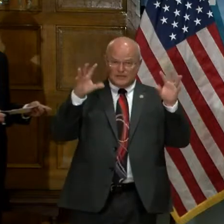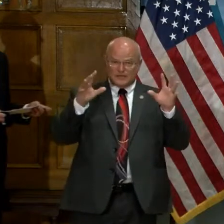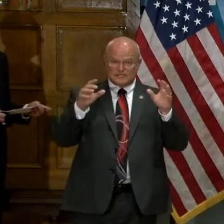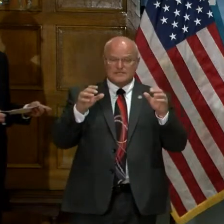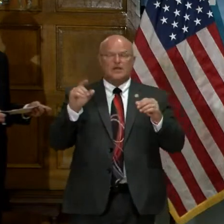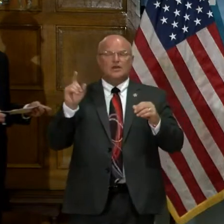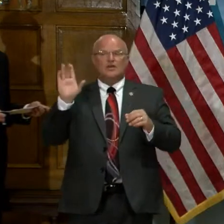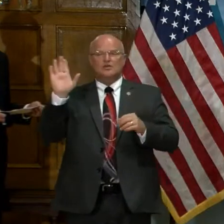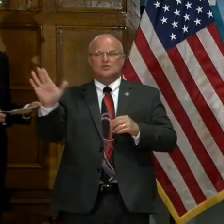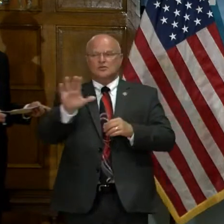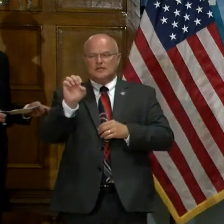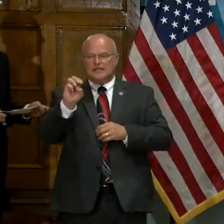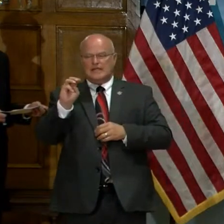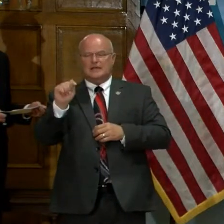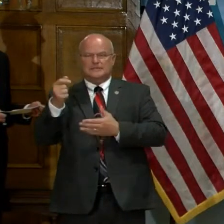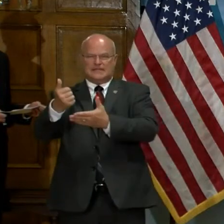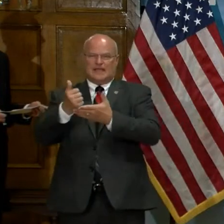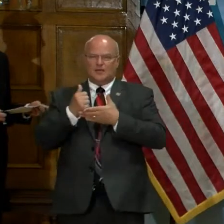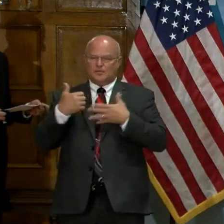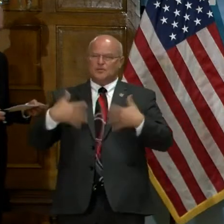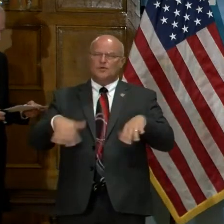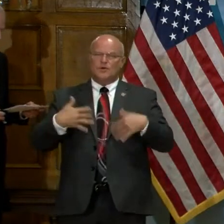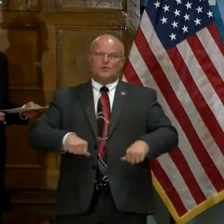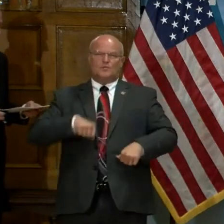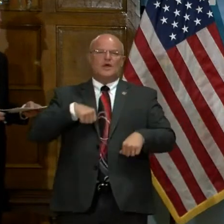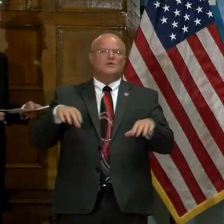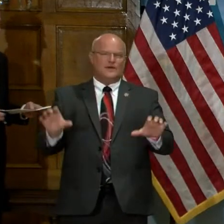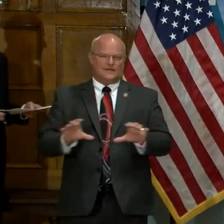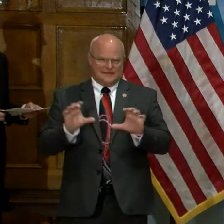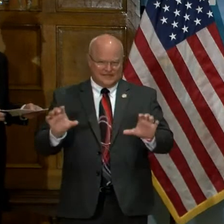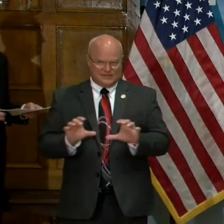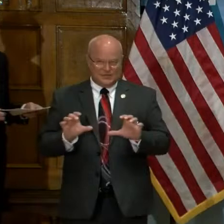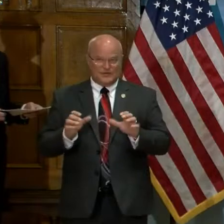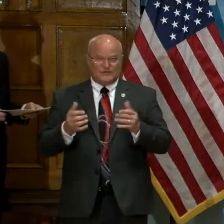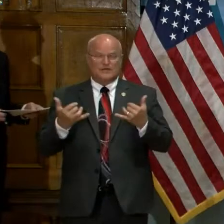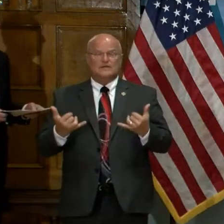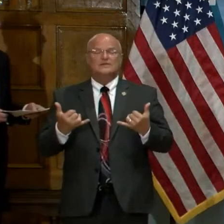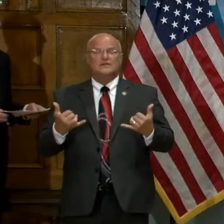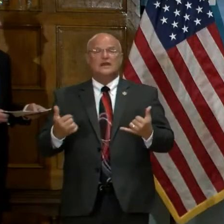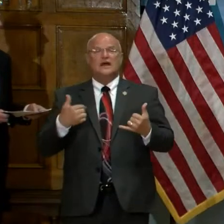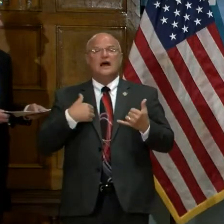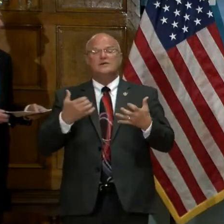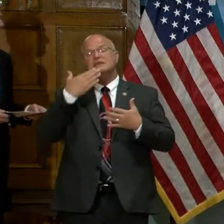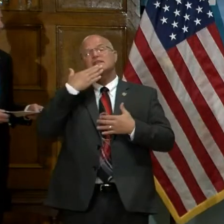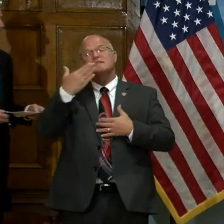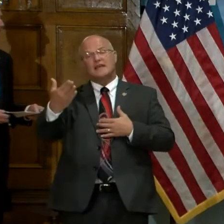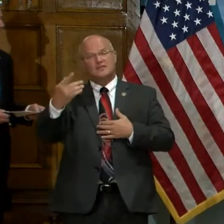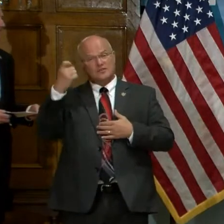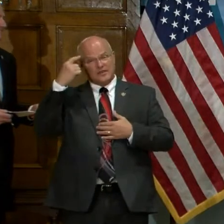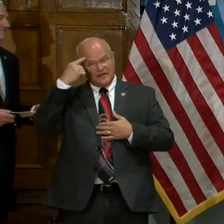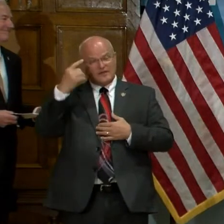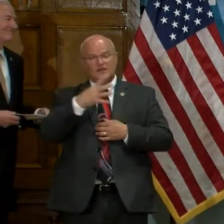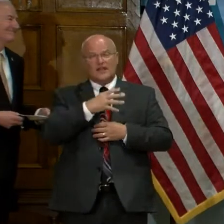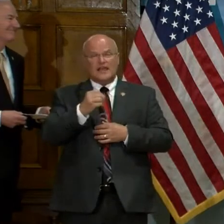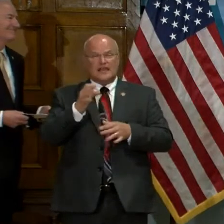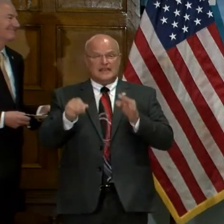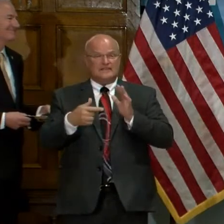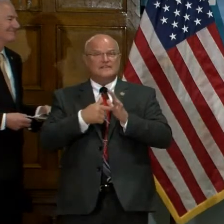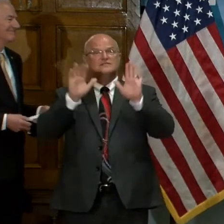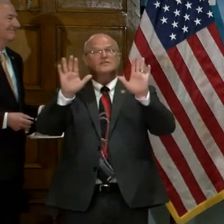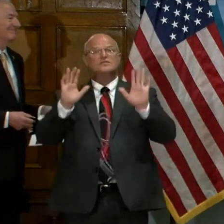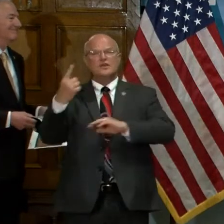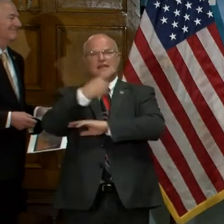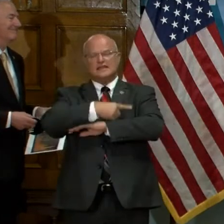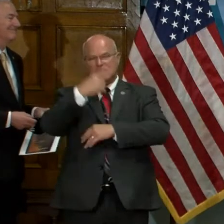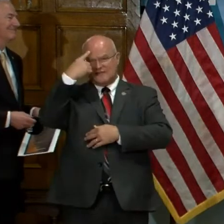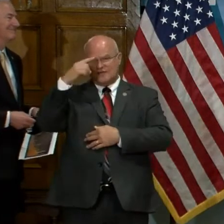without our EMTs and paramedics, and we're very proud of what they do. And with that, I just want to say thank you, and this is a great day